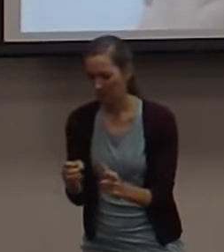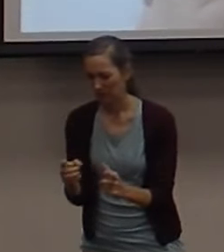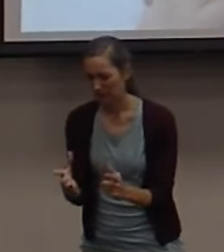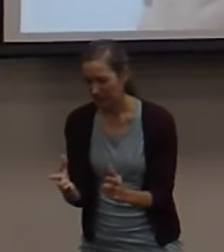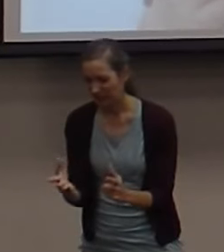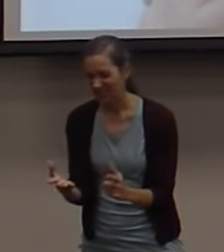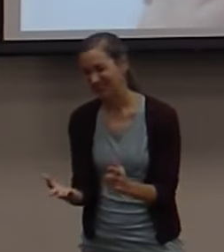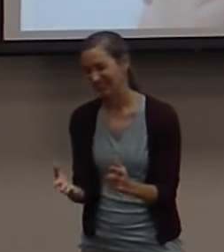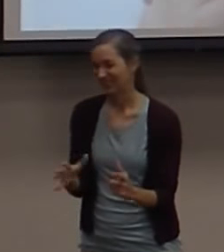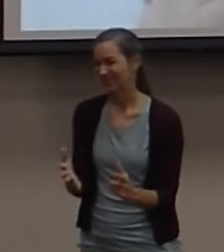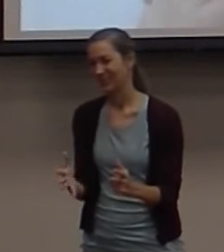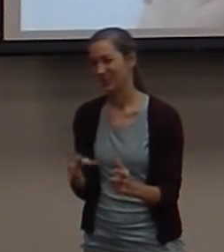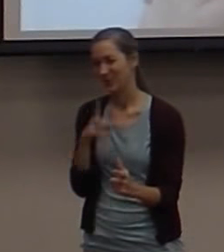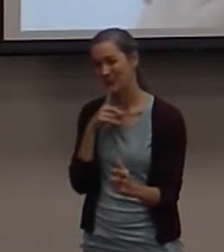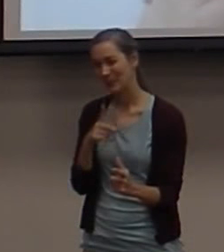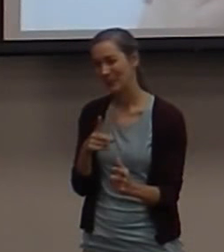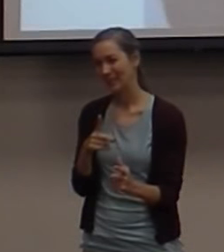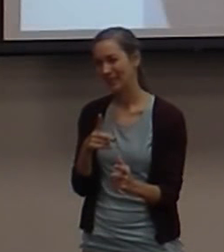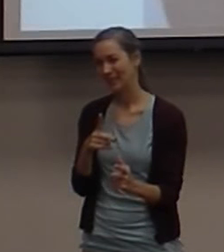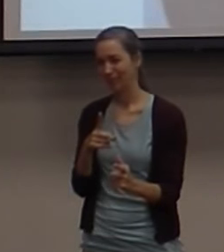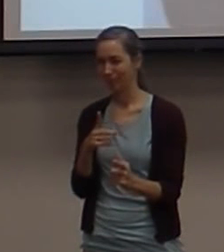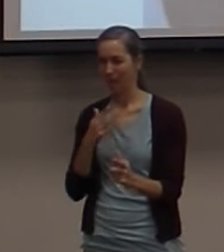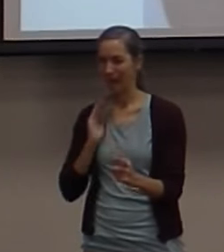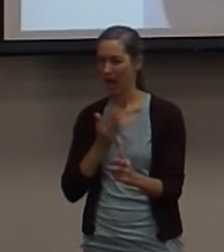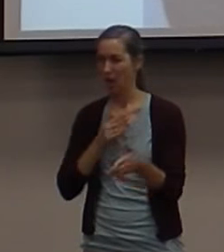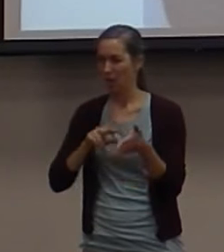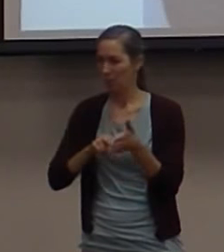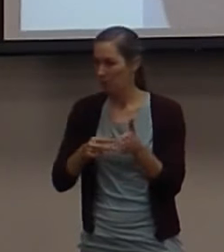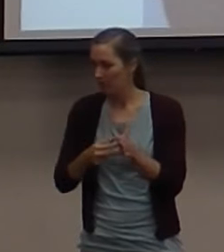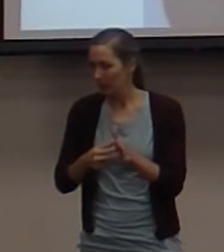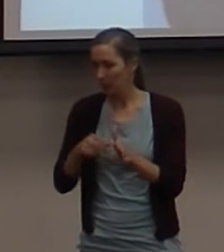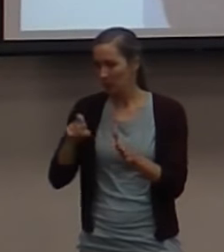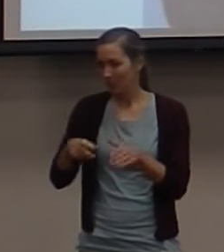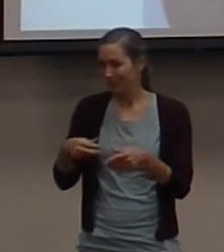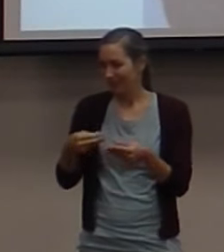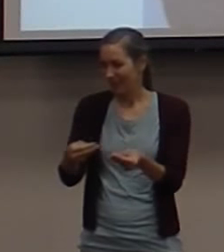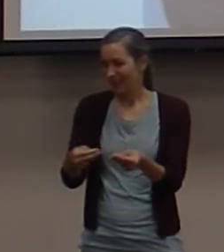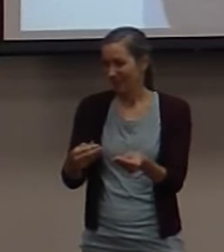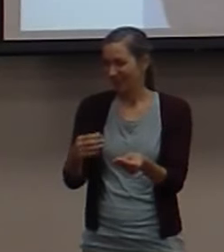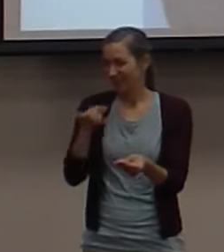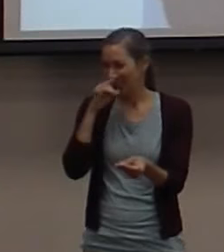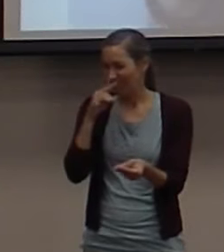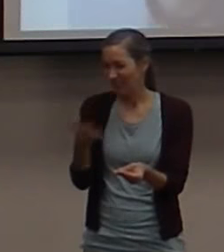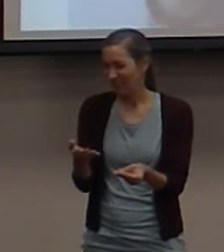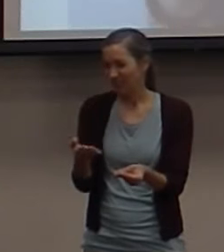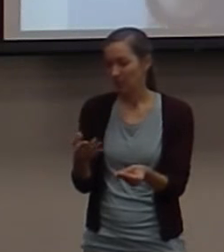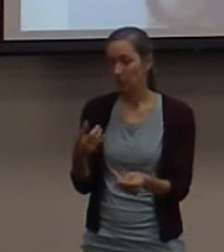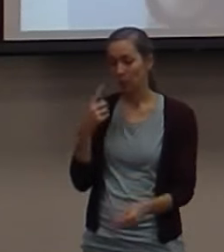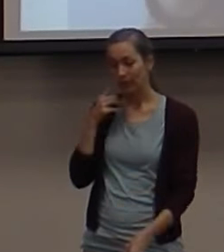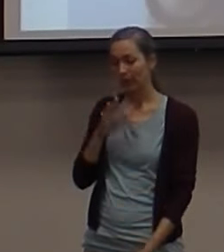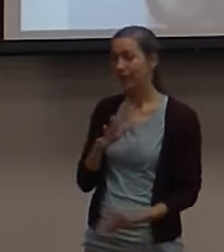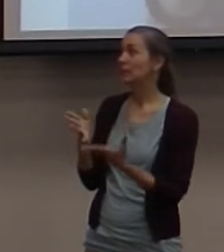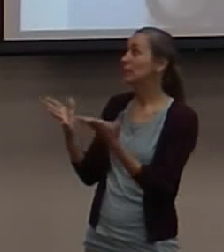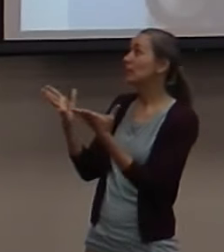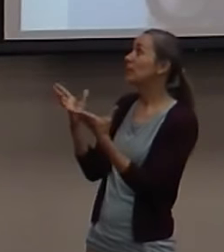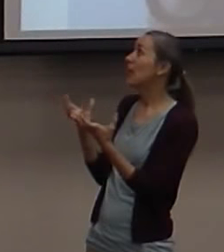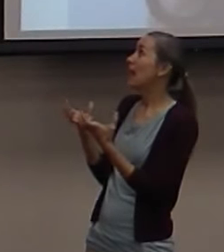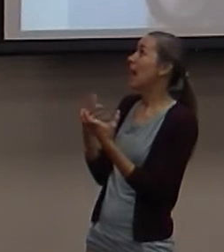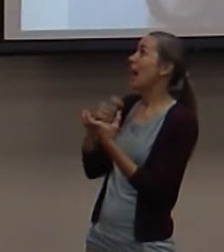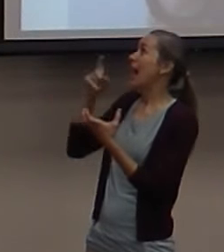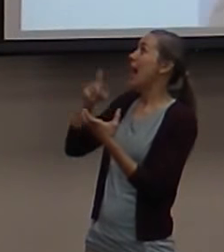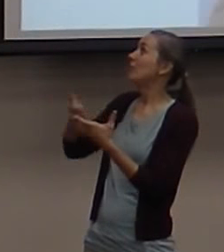is this really in our purview? Is this really what we're supposed to be doing? And then you hear his desire. I have